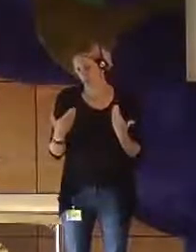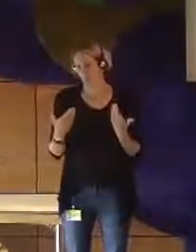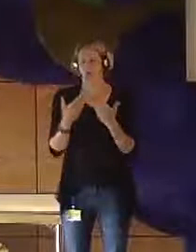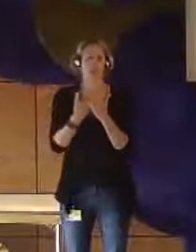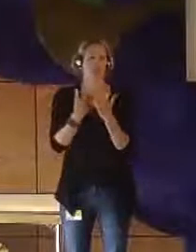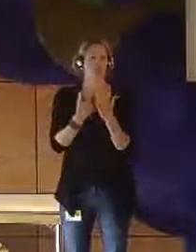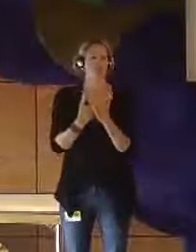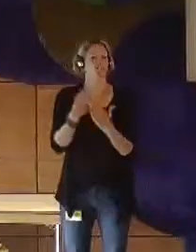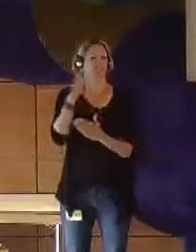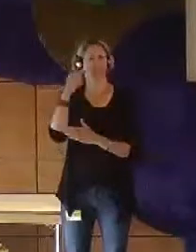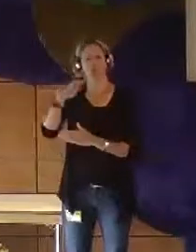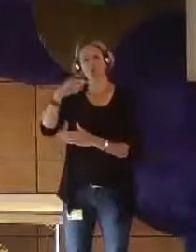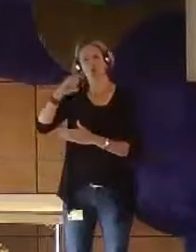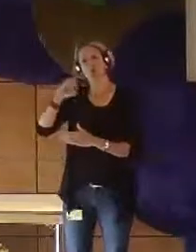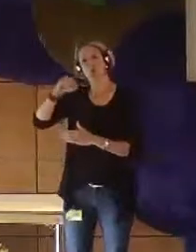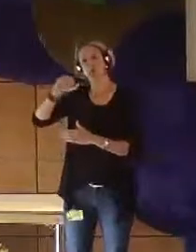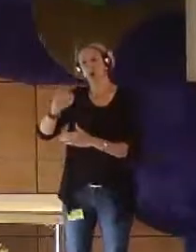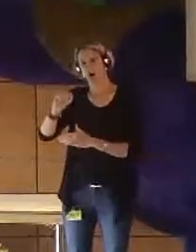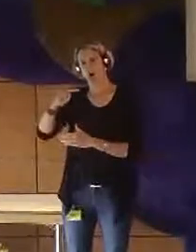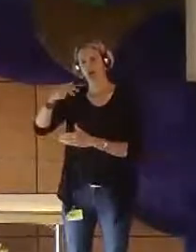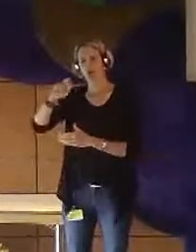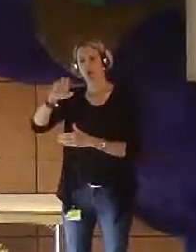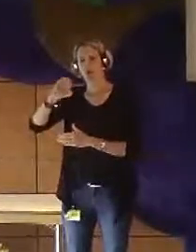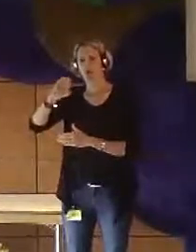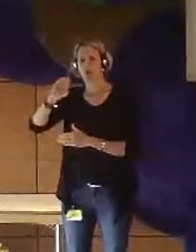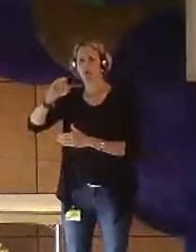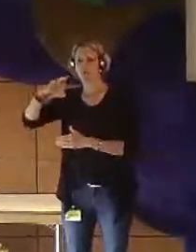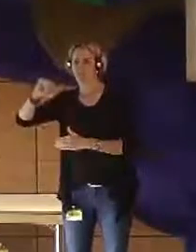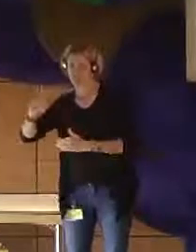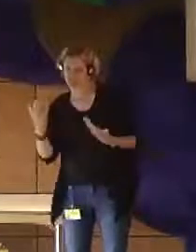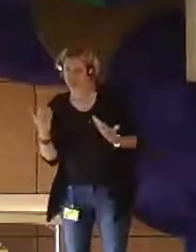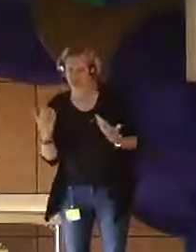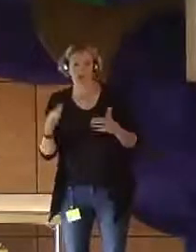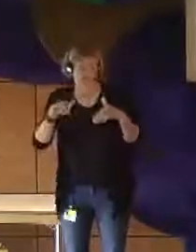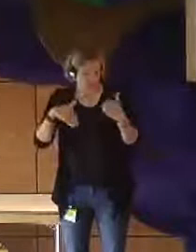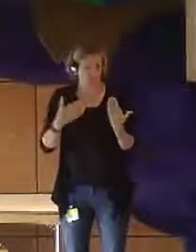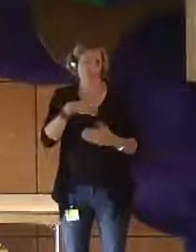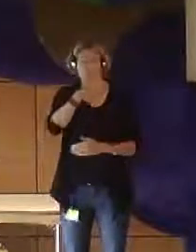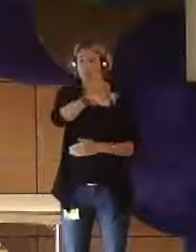this, and they're usually given as injections.